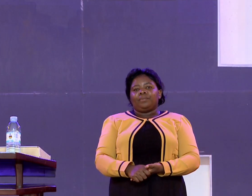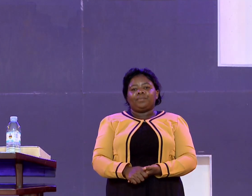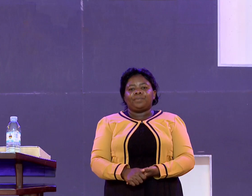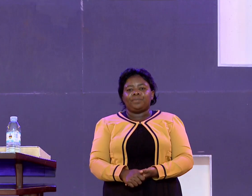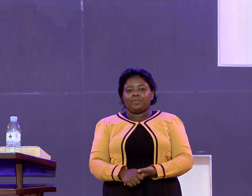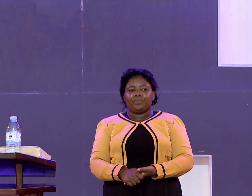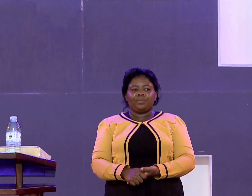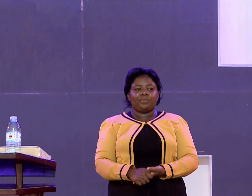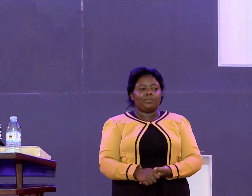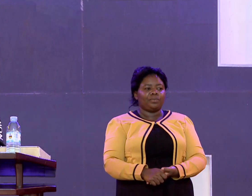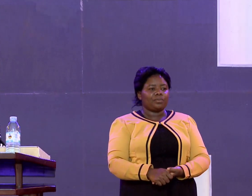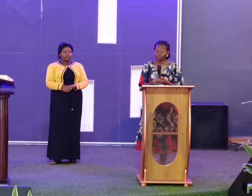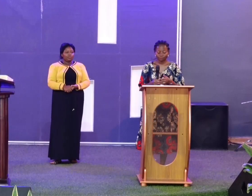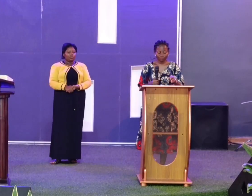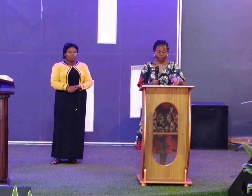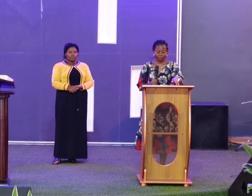much.